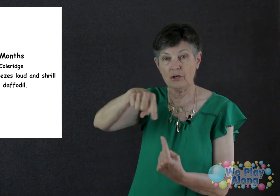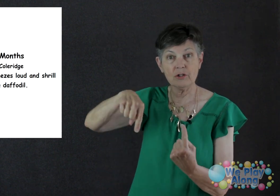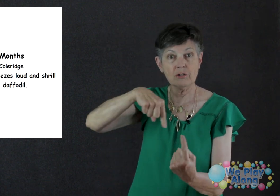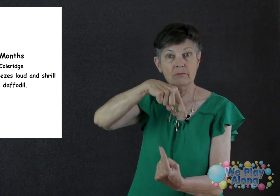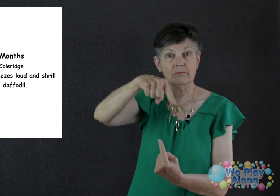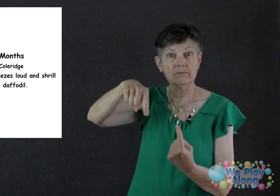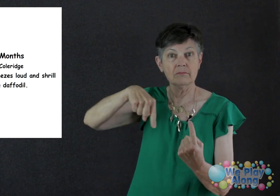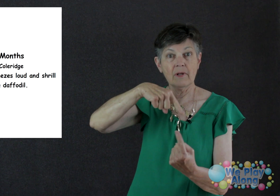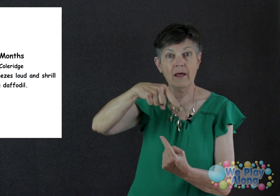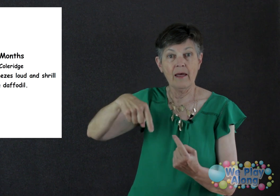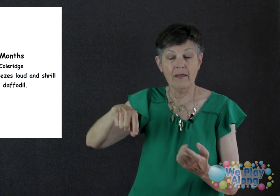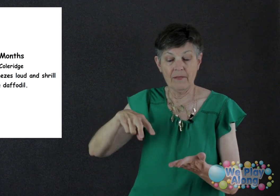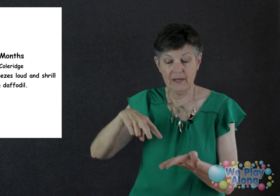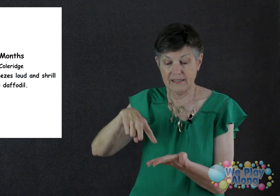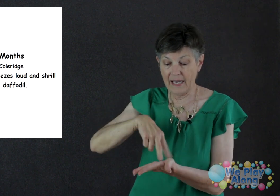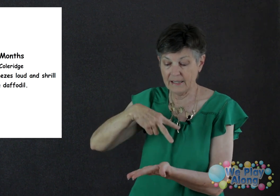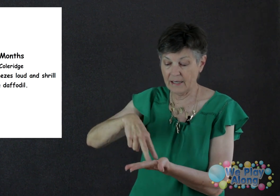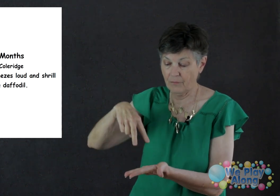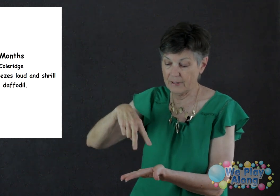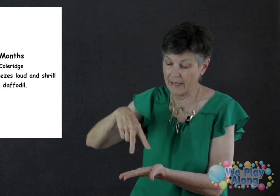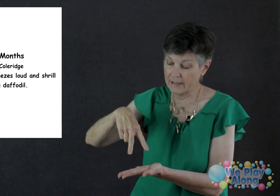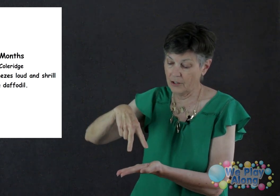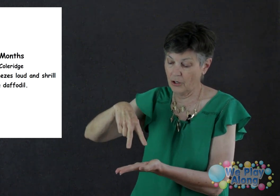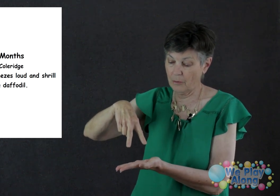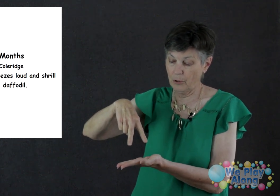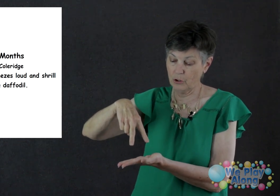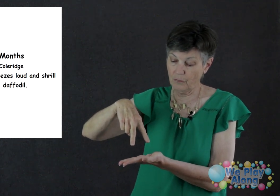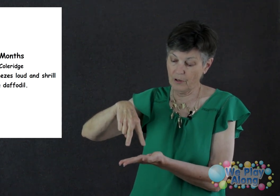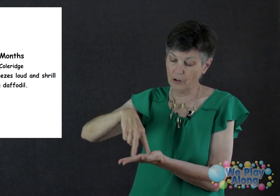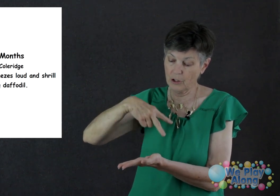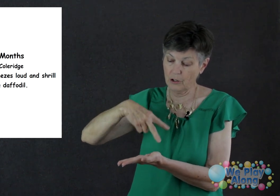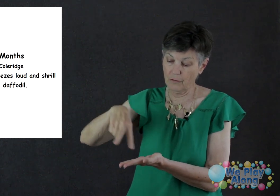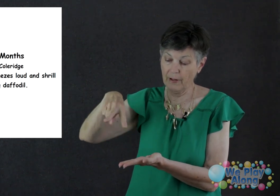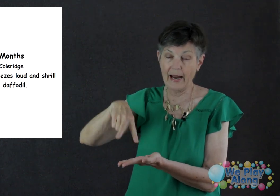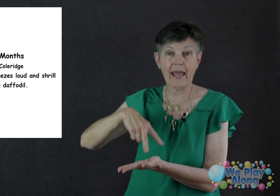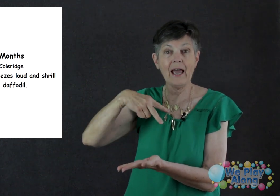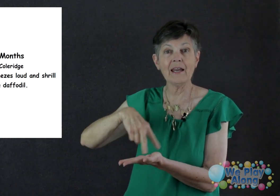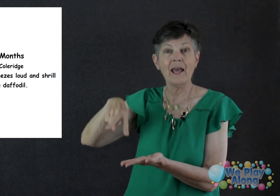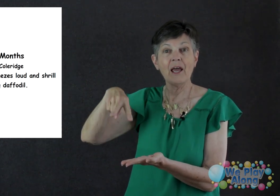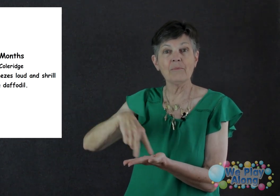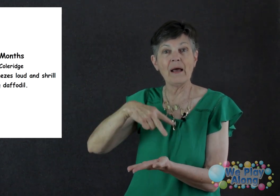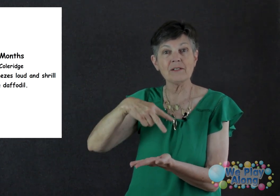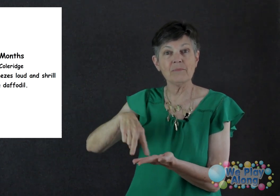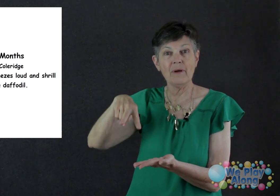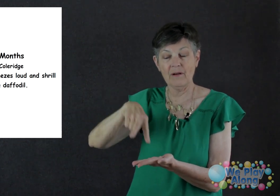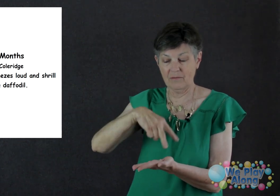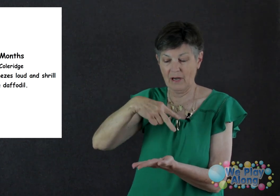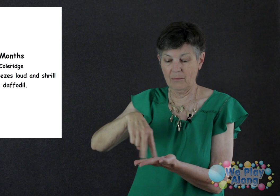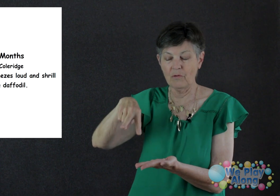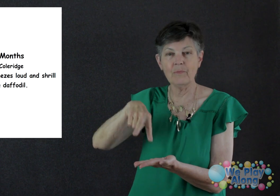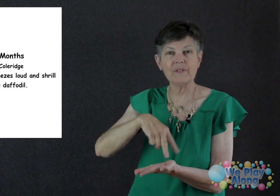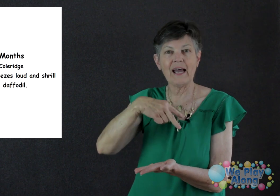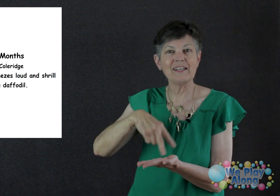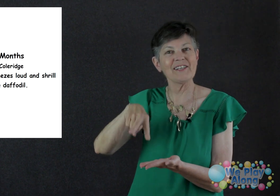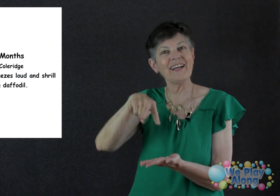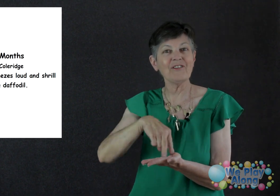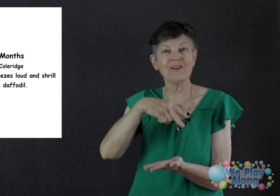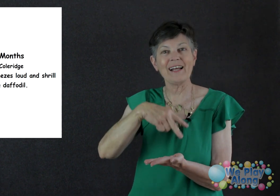stirs the dancing. For dancing, you're going to put two fingers on your flat hand and bounce them and kind of move them side to side like they're